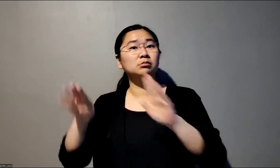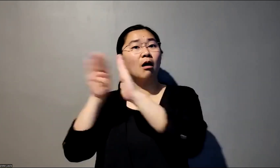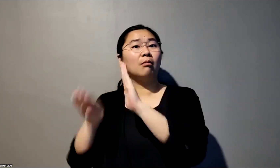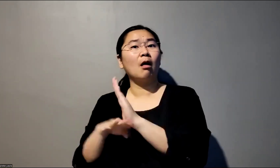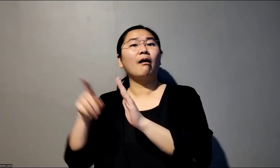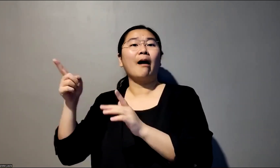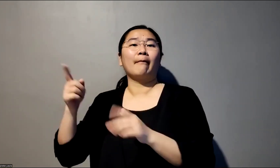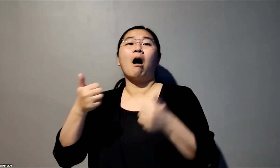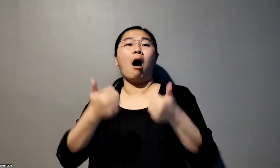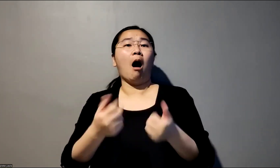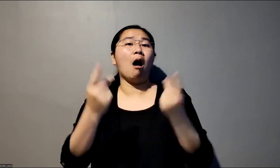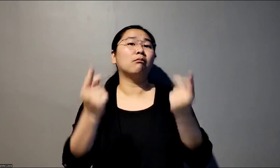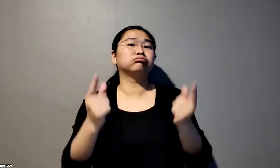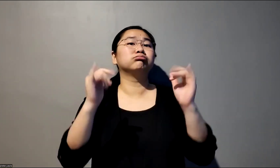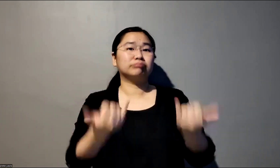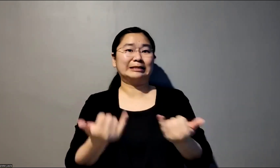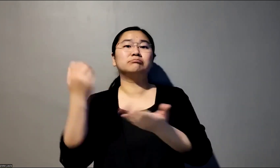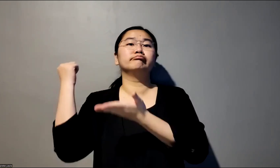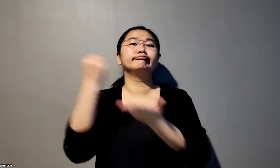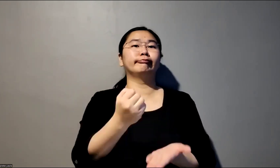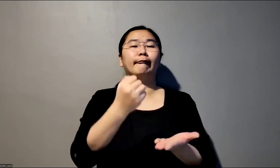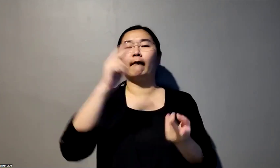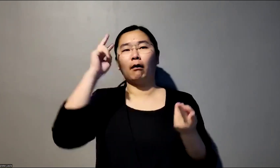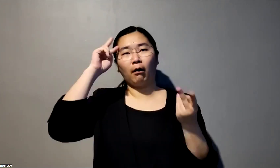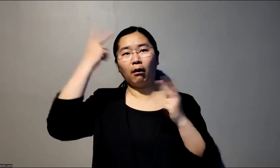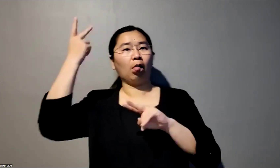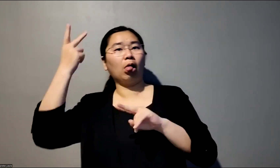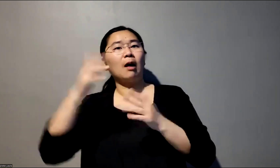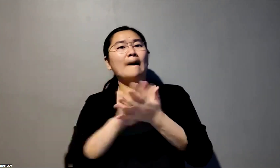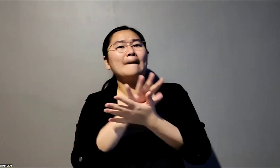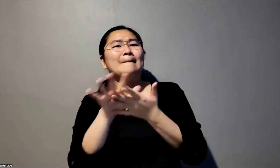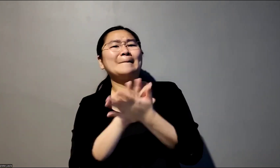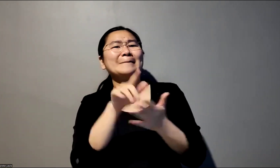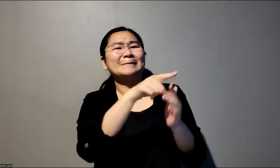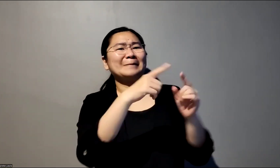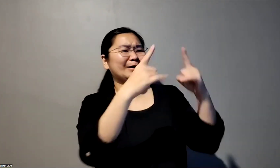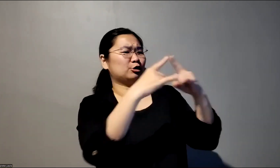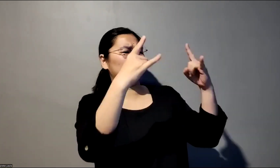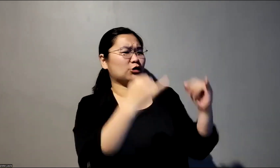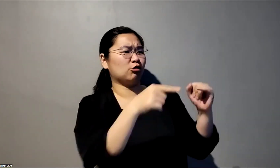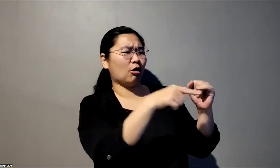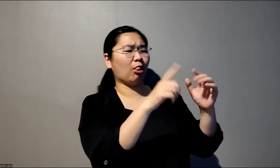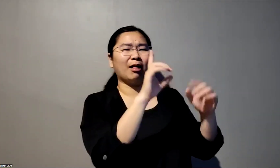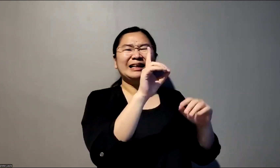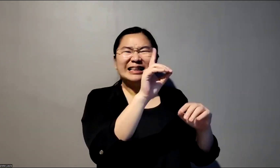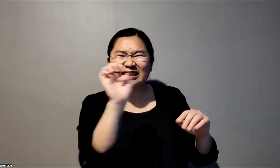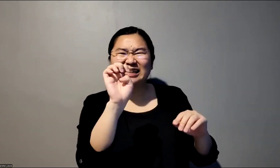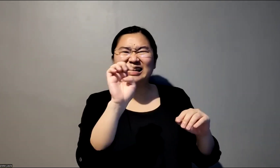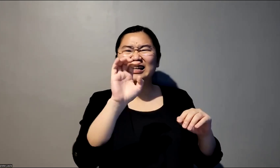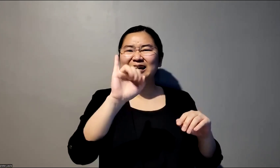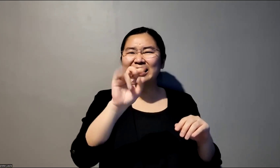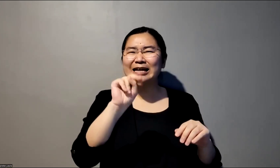the deinstitutionalization, in particular through huge grants for social protection. Meanwhile, when